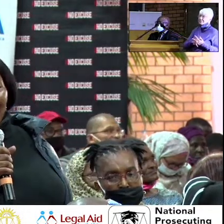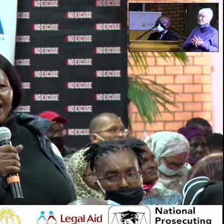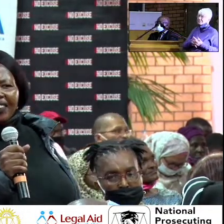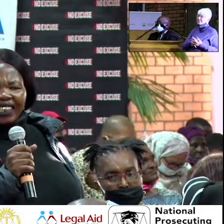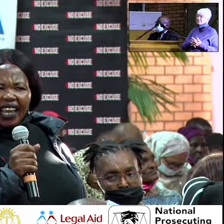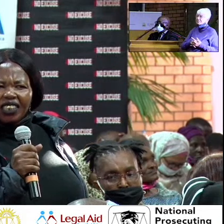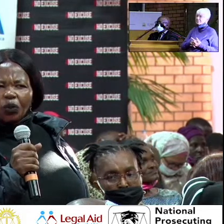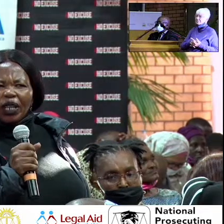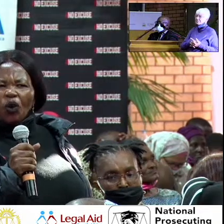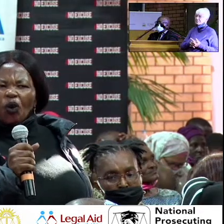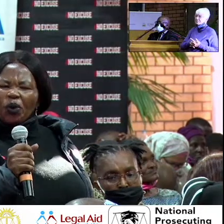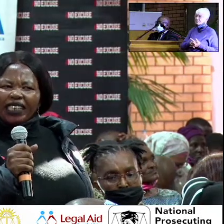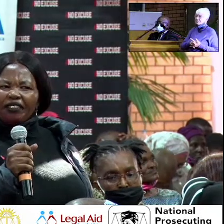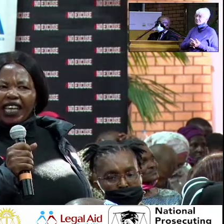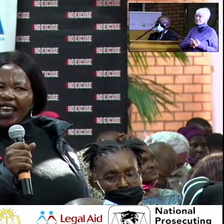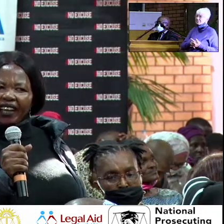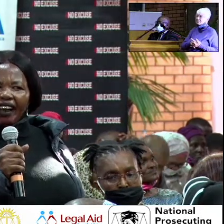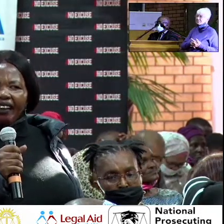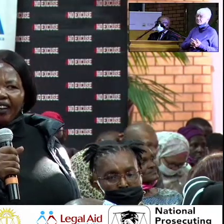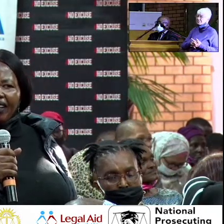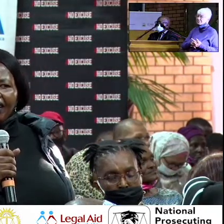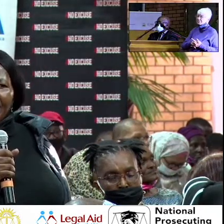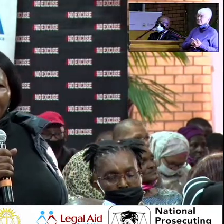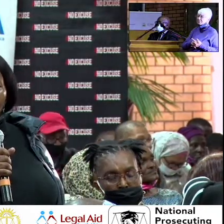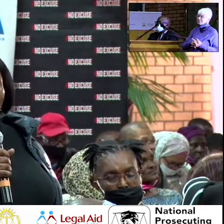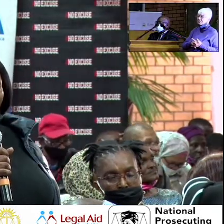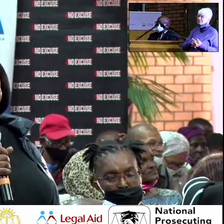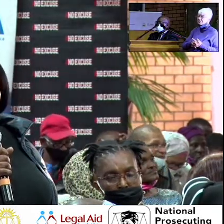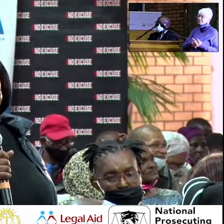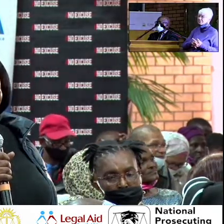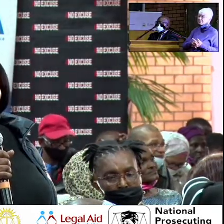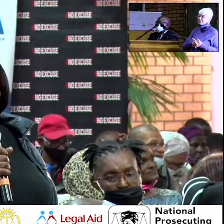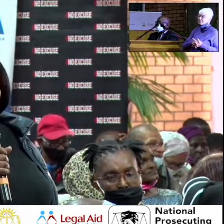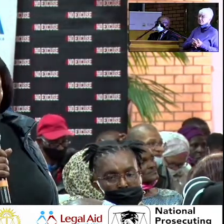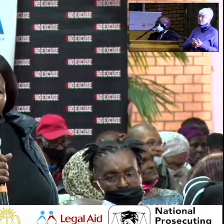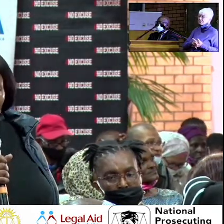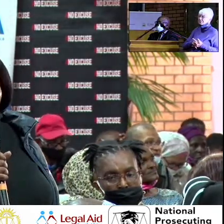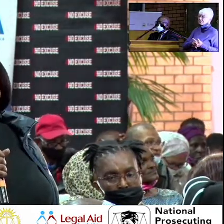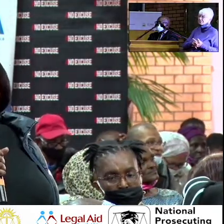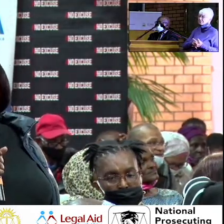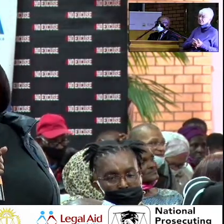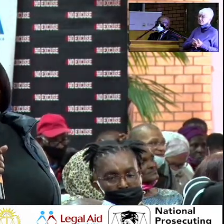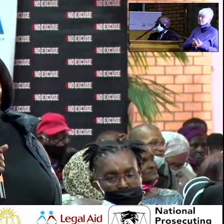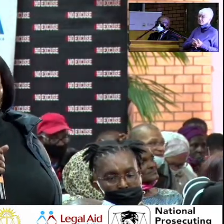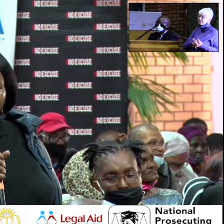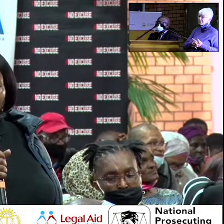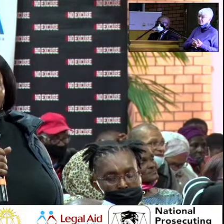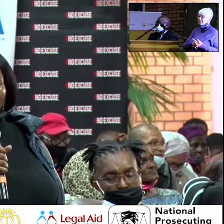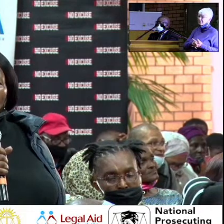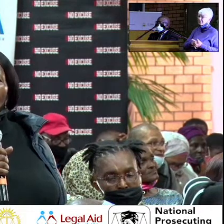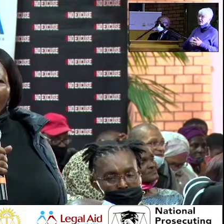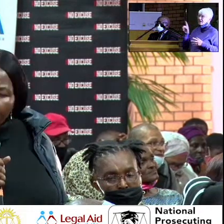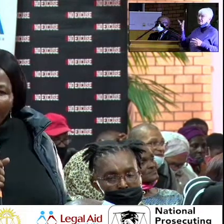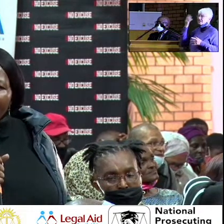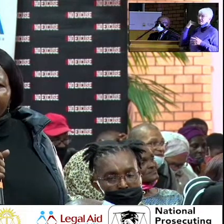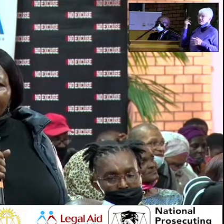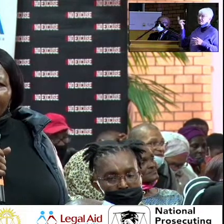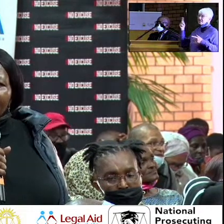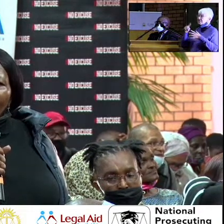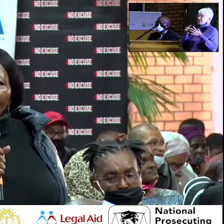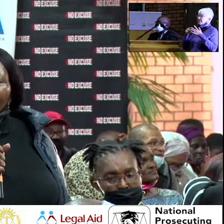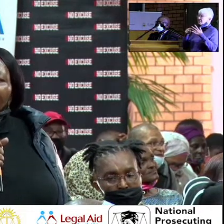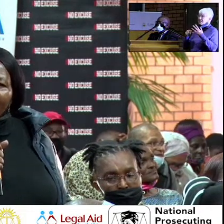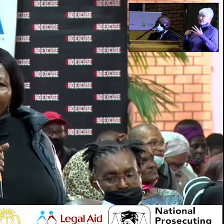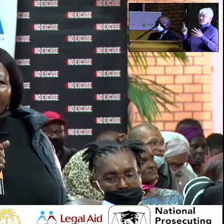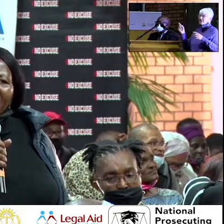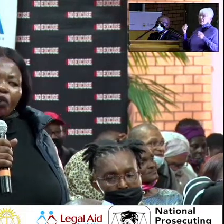don't understand when you always have anger. You have anger of injustice, of things that's supposed to happen,